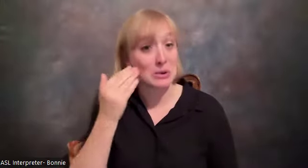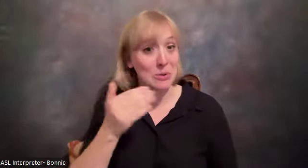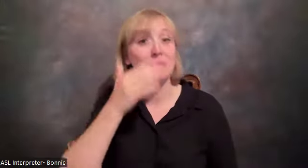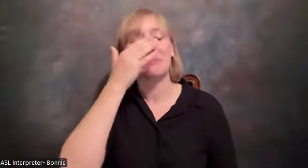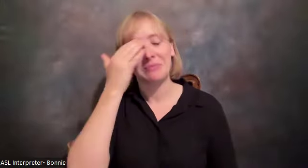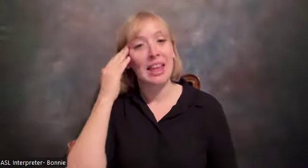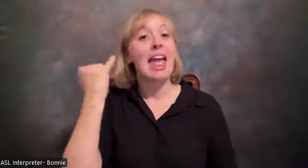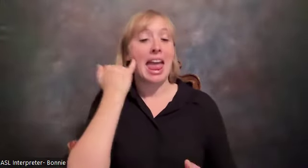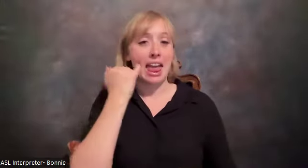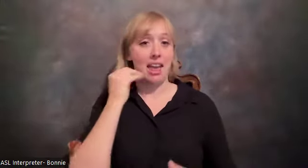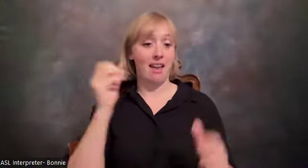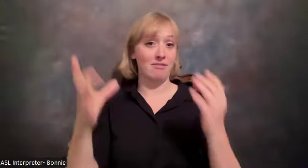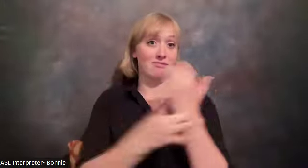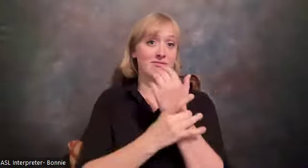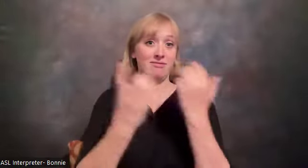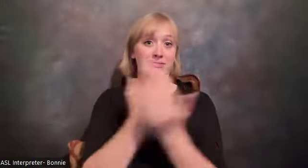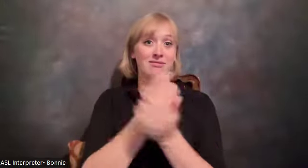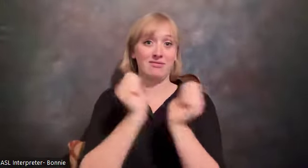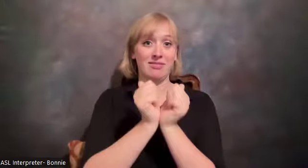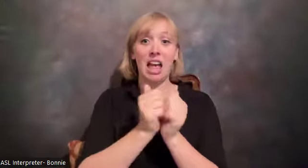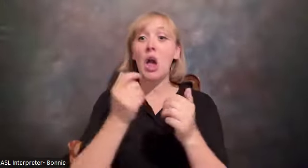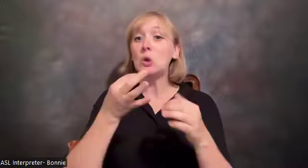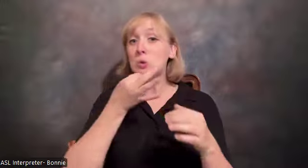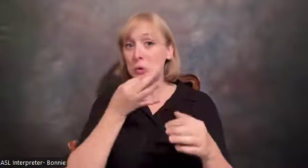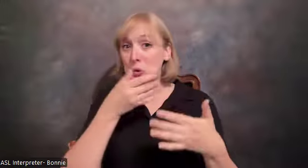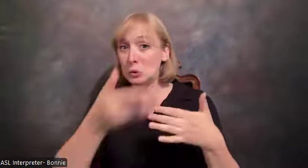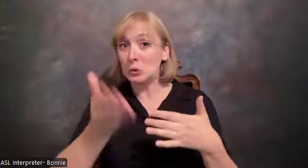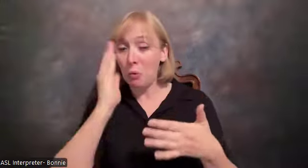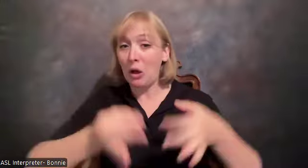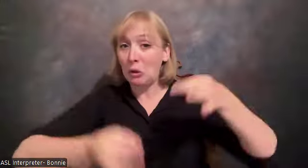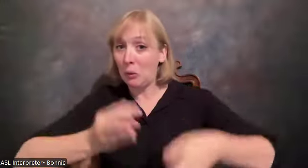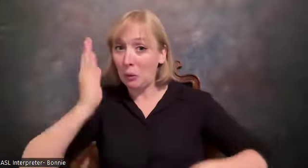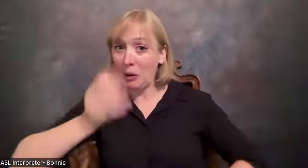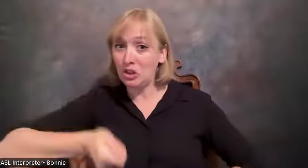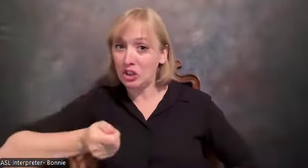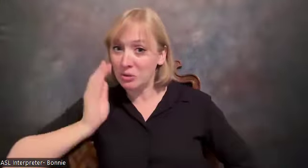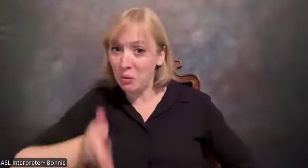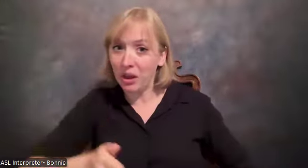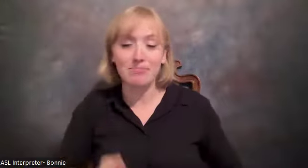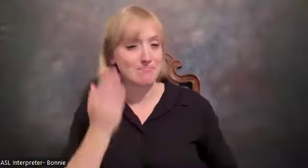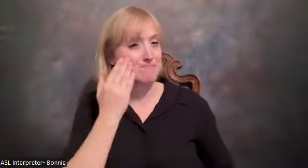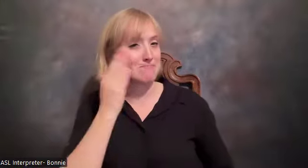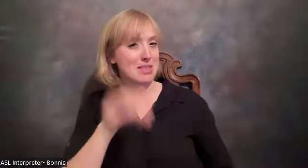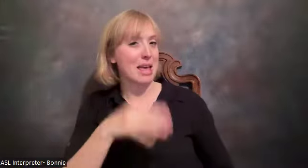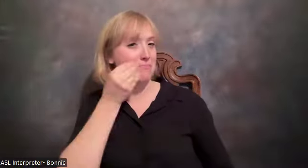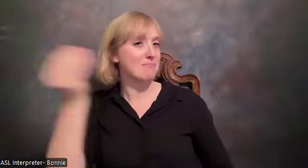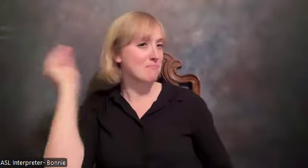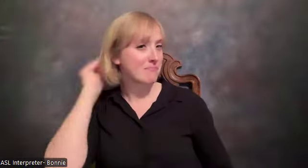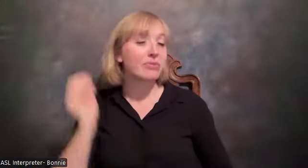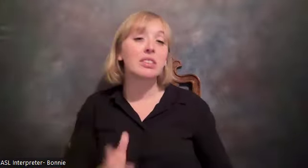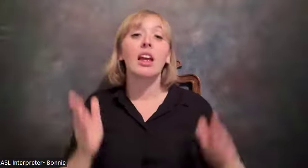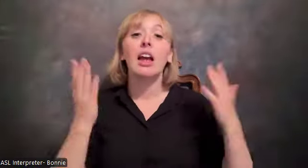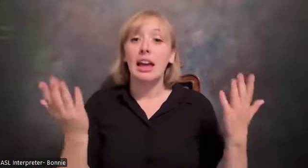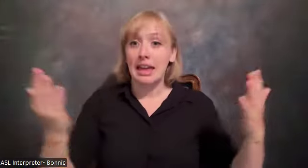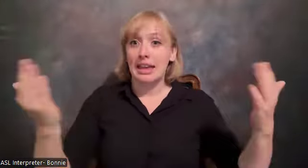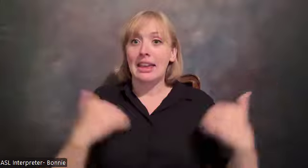in handcuffs, shortly thereafter, I will be seeing a judge, right? I did know that. And I